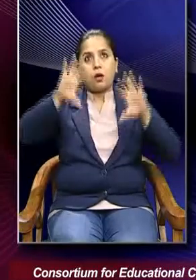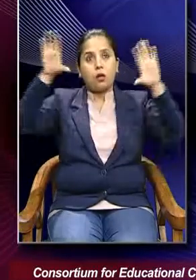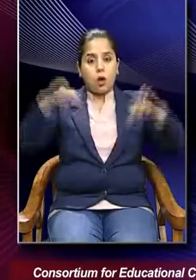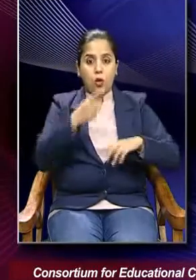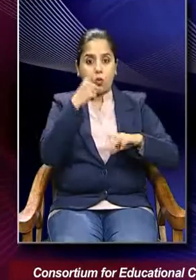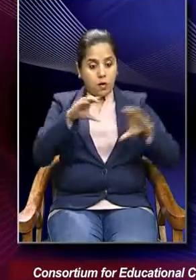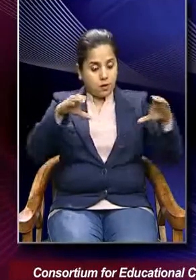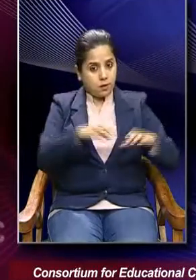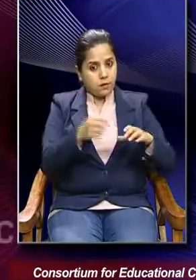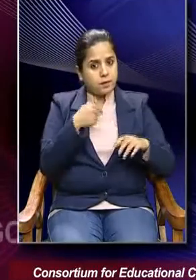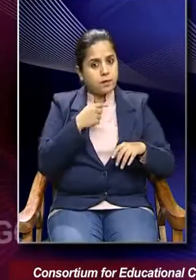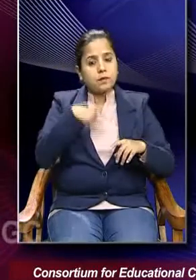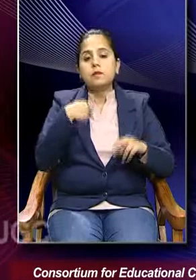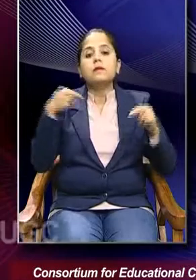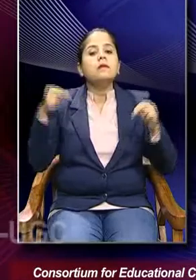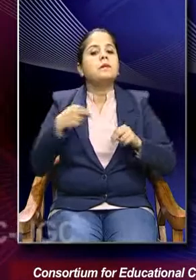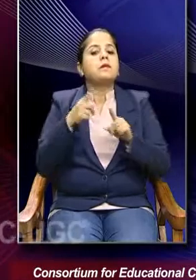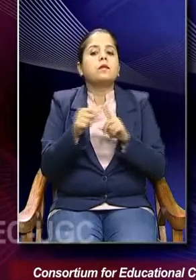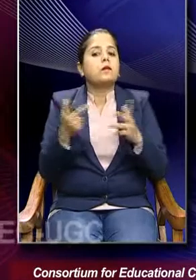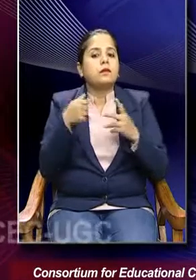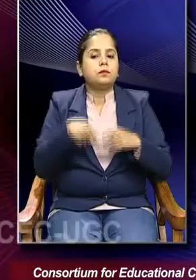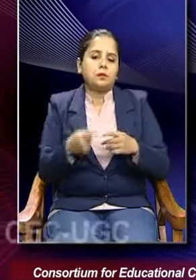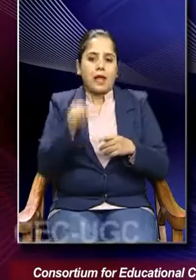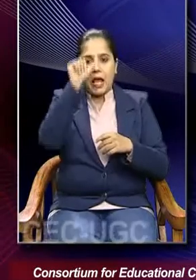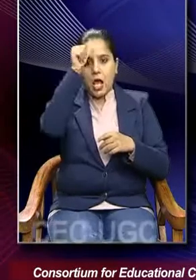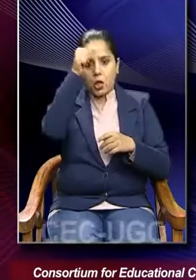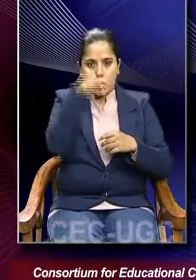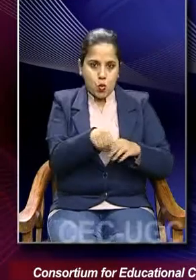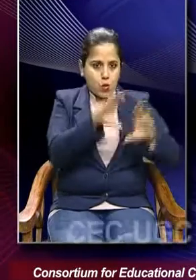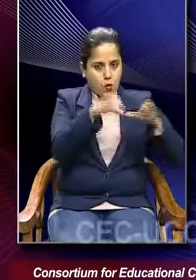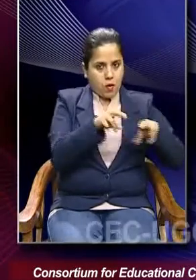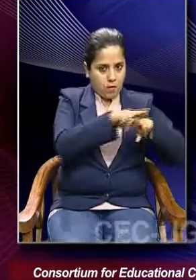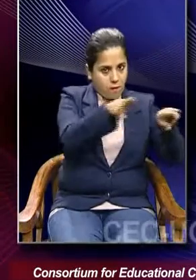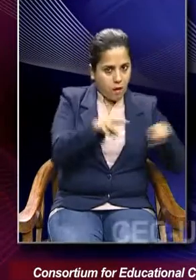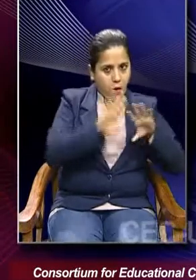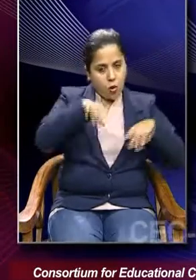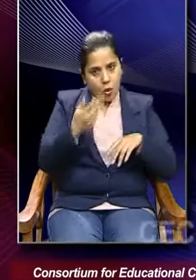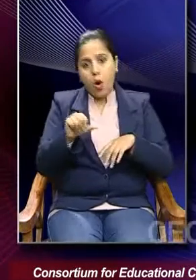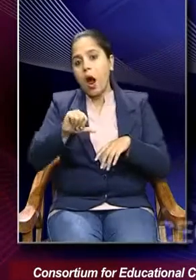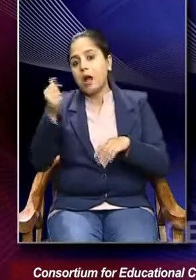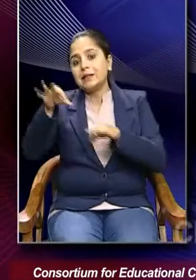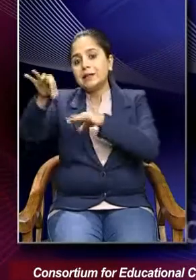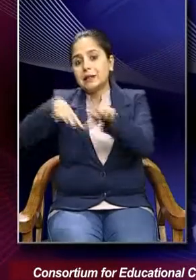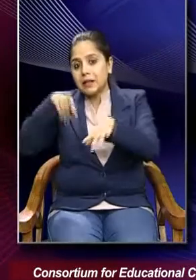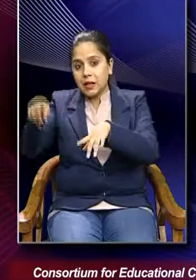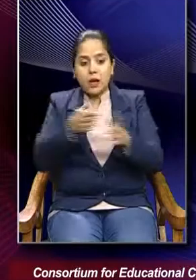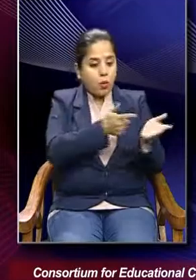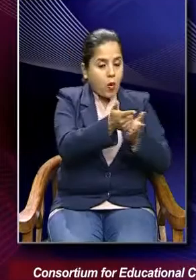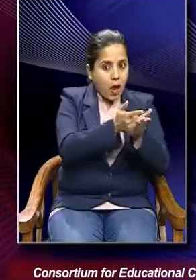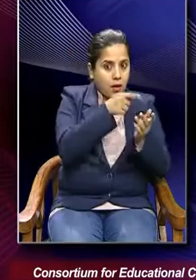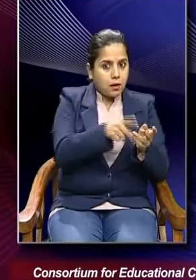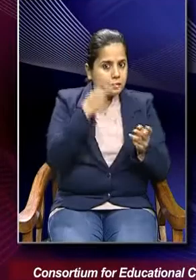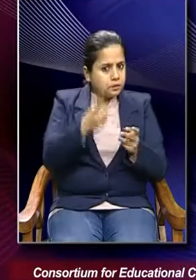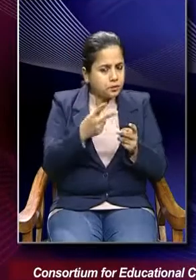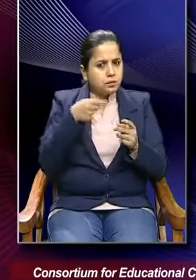category, what we then need to do is study, say, Hindu family, or study the family in urban area. So the study will be